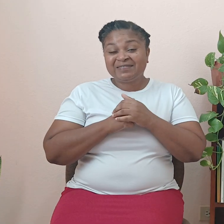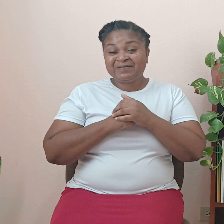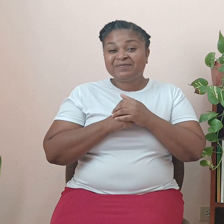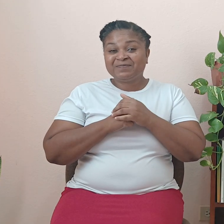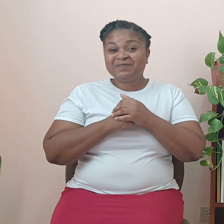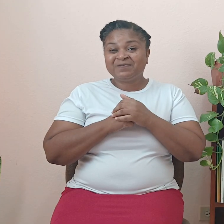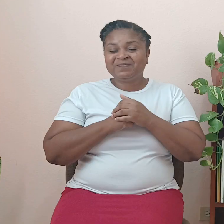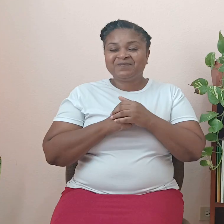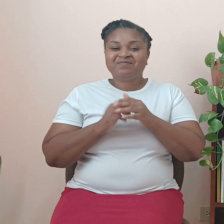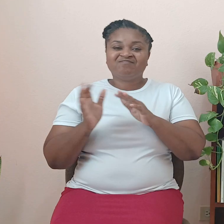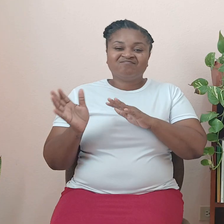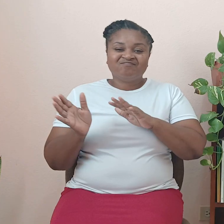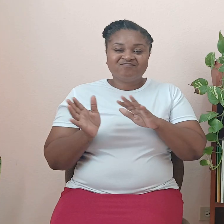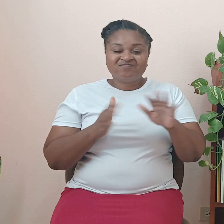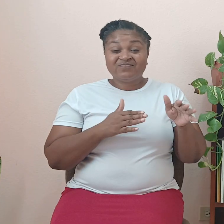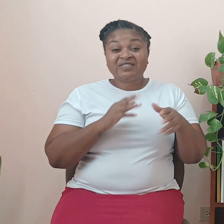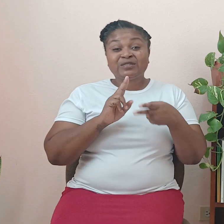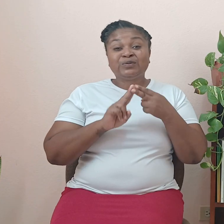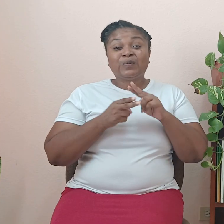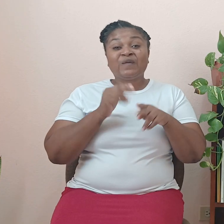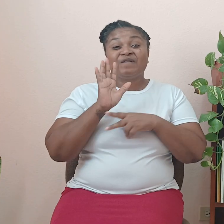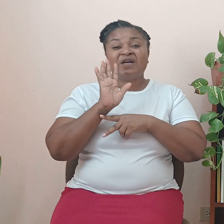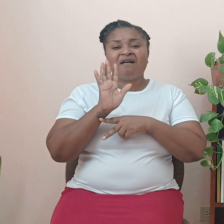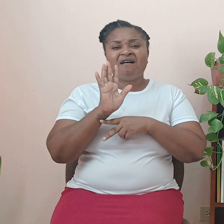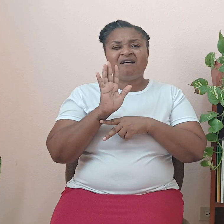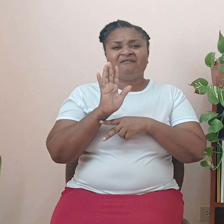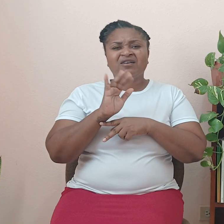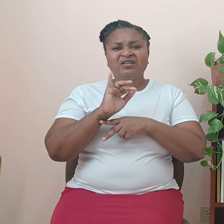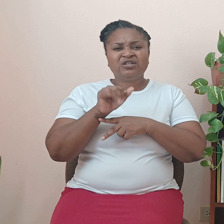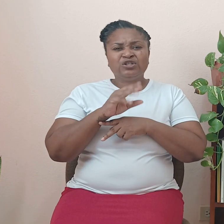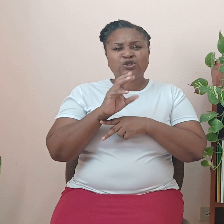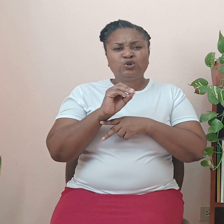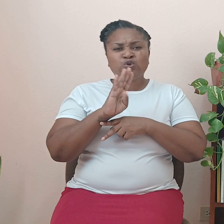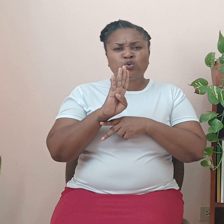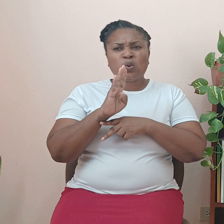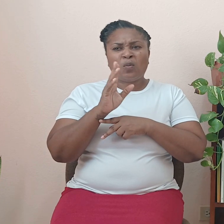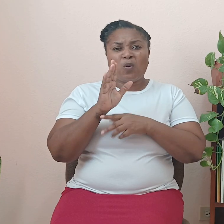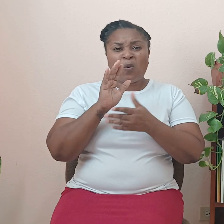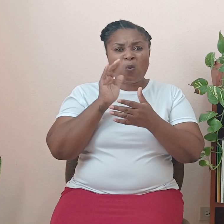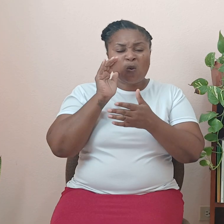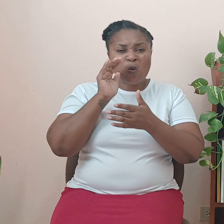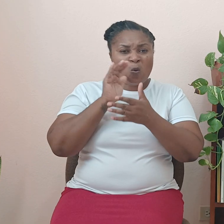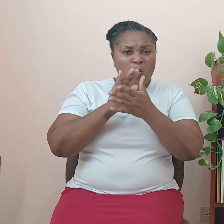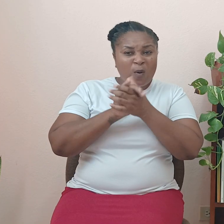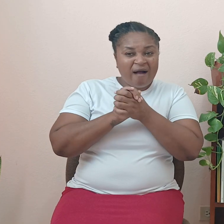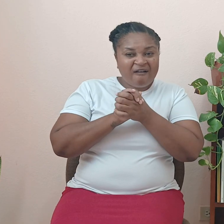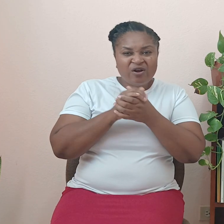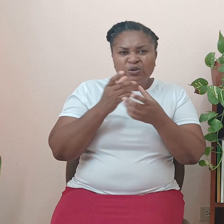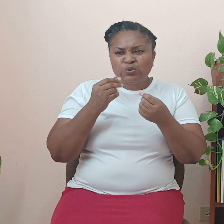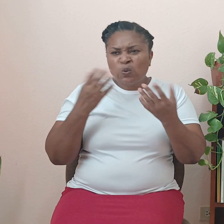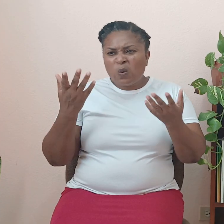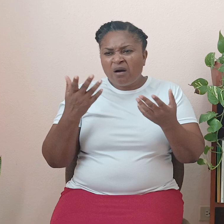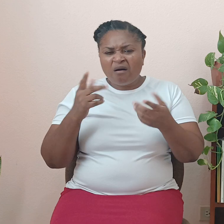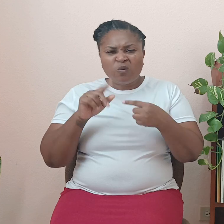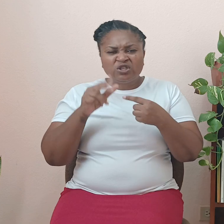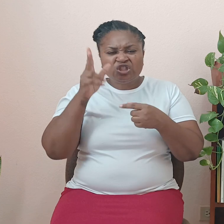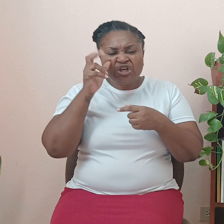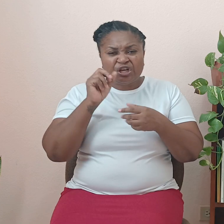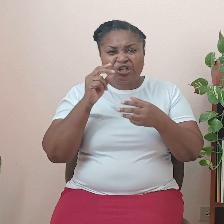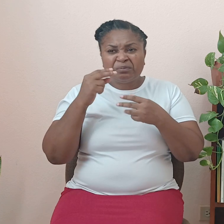Question 5. What did Job's wife do when she heard all the news?